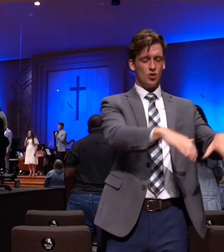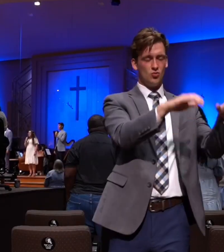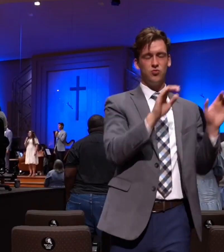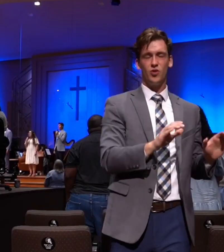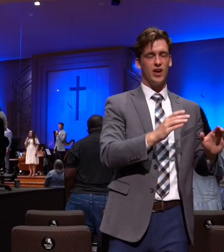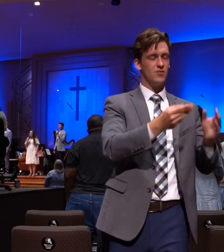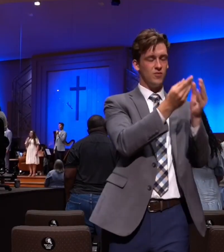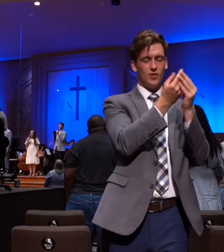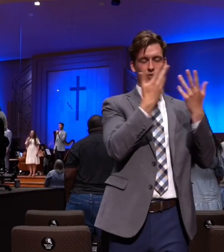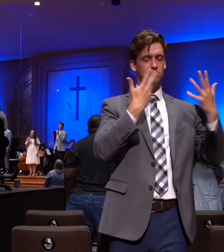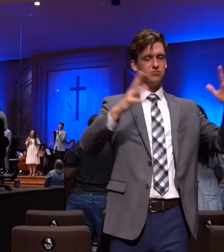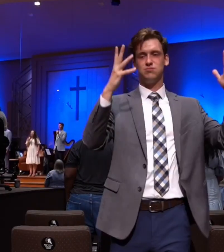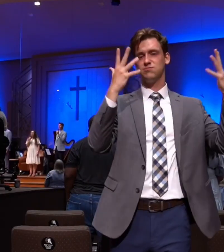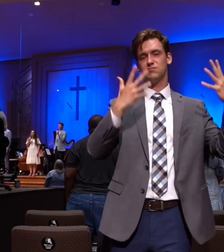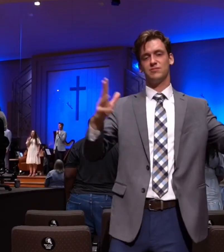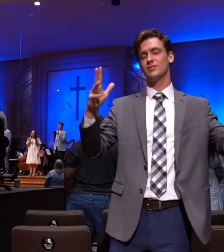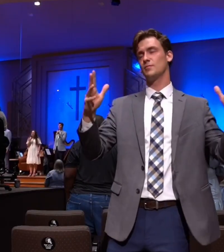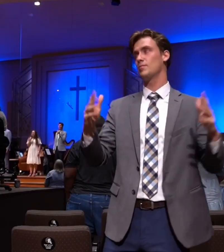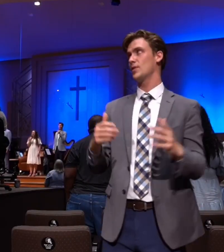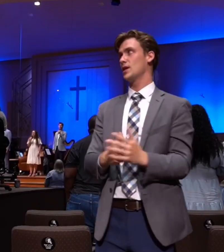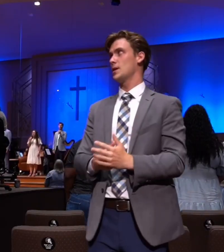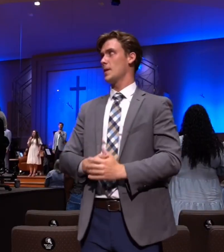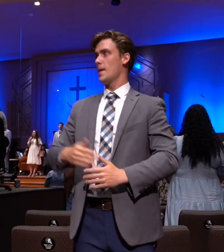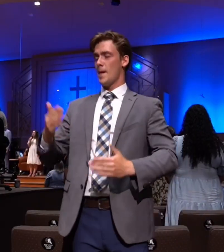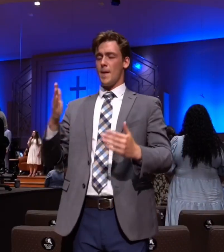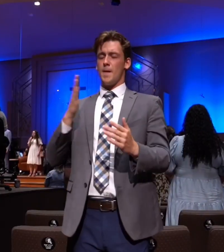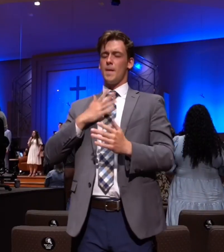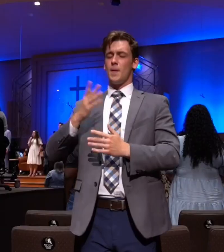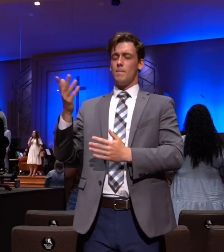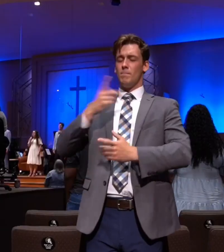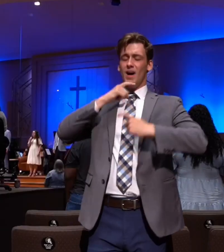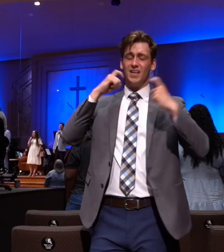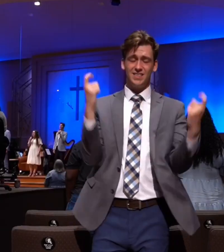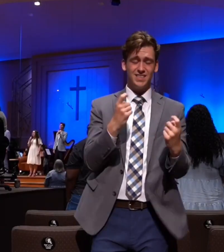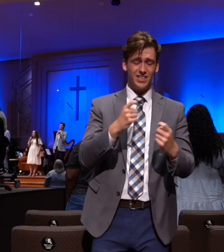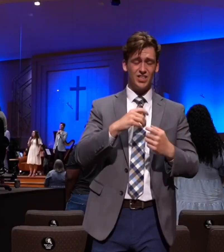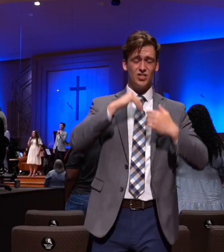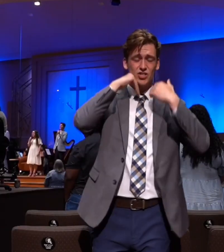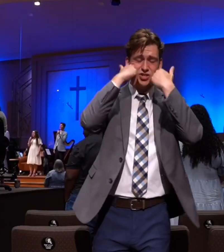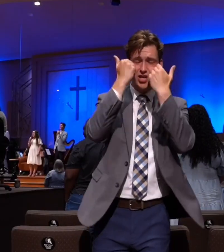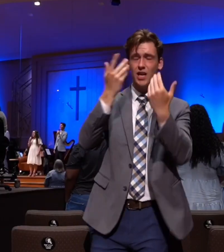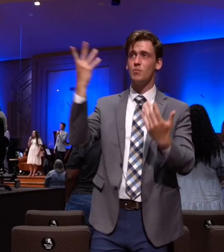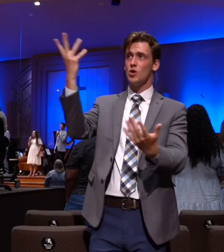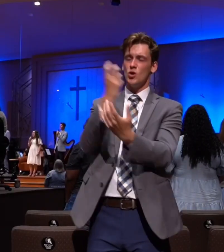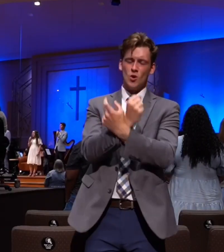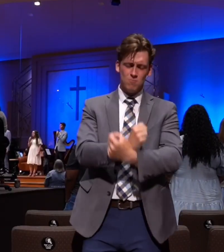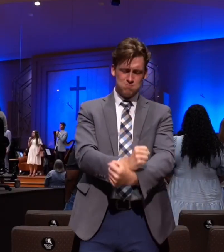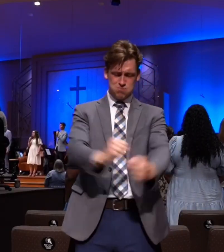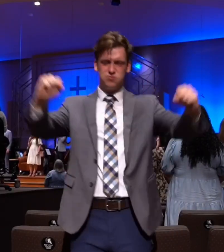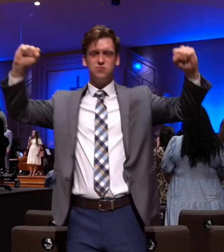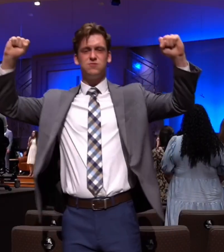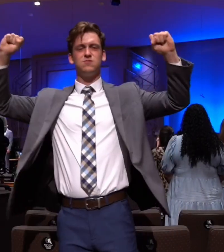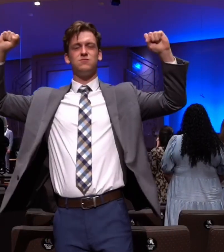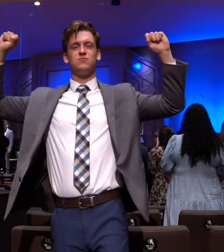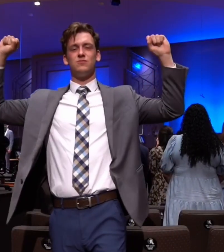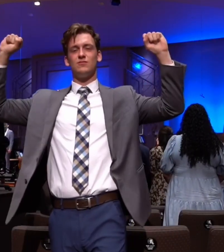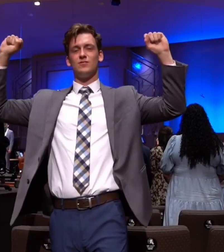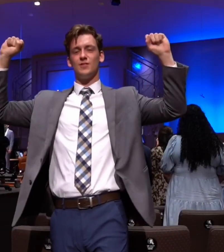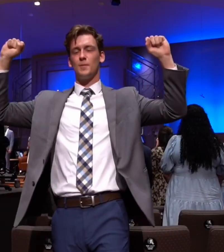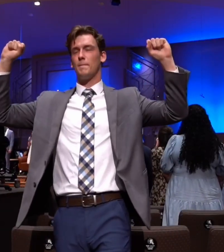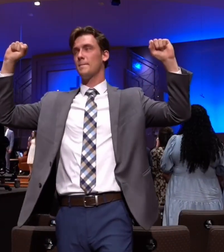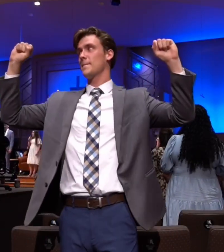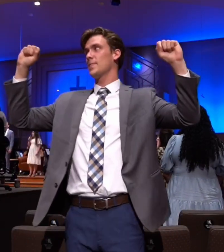conquered. You broke my bonds of sin and shame.